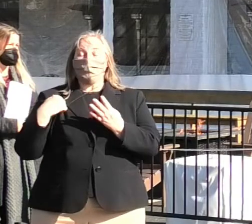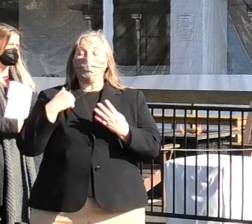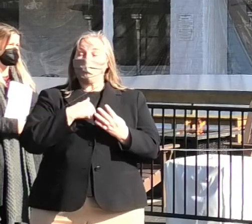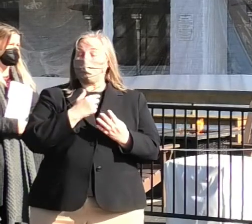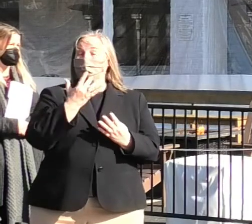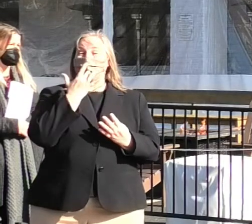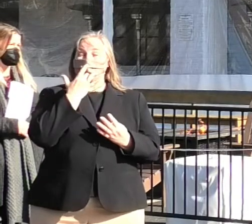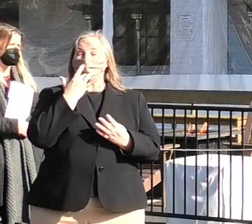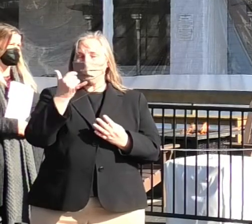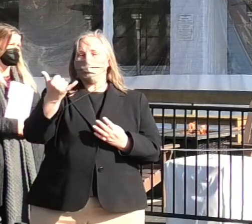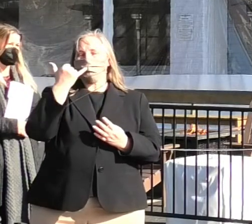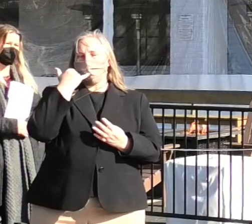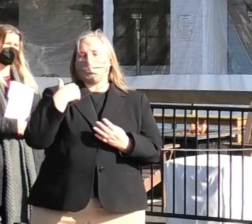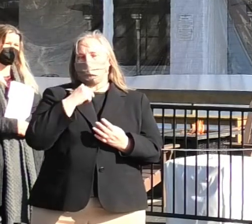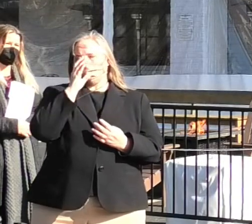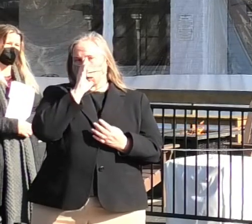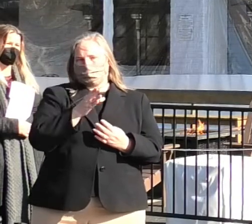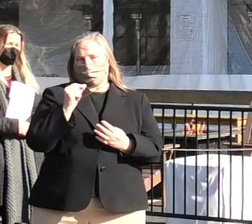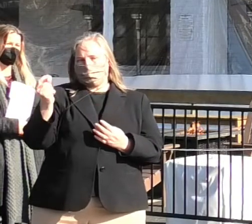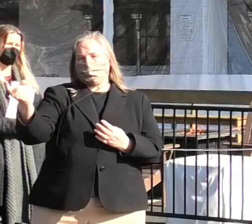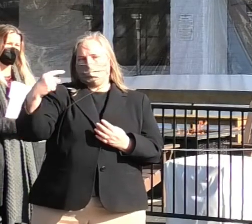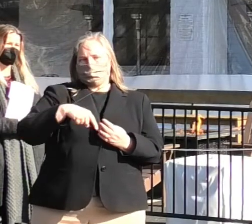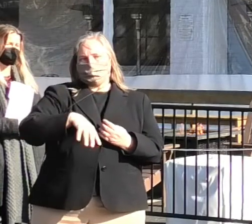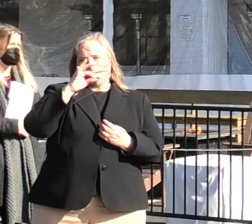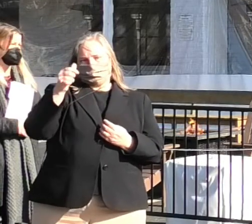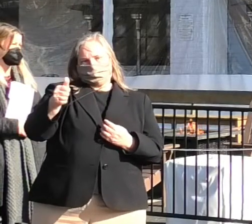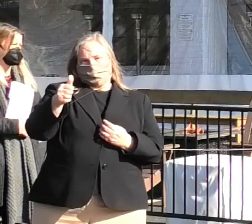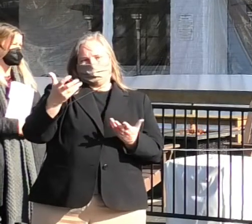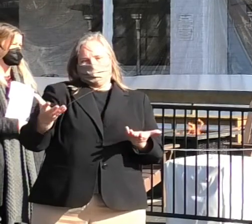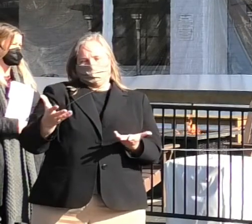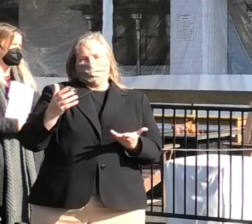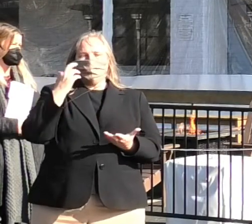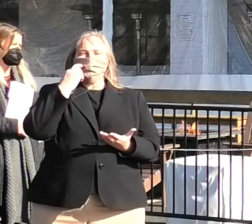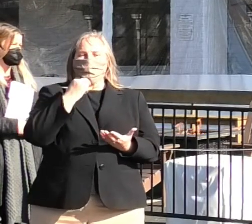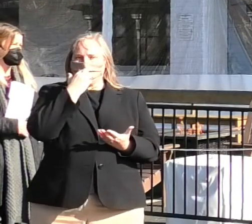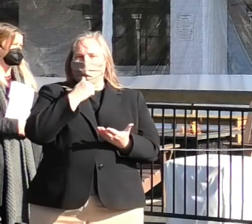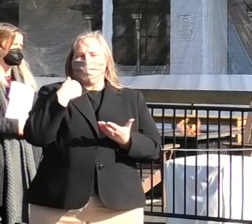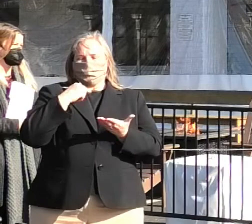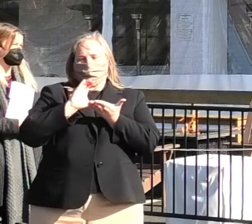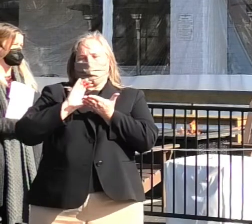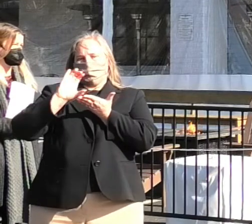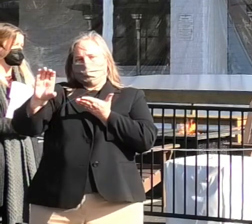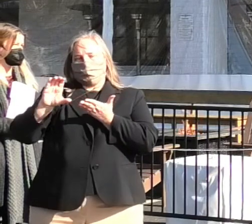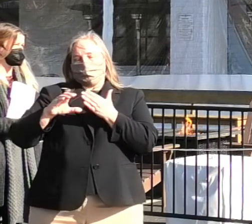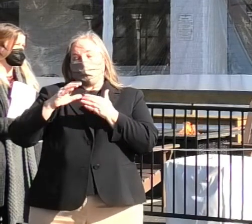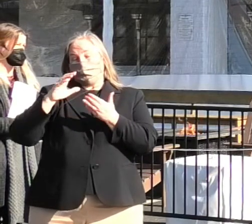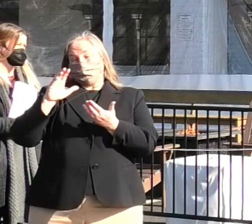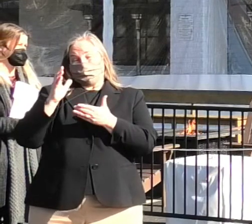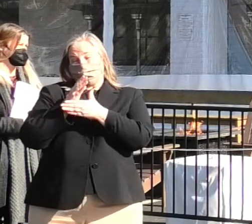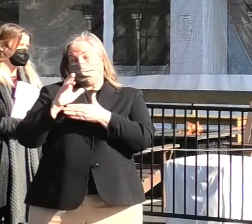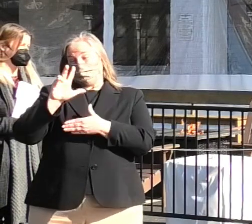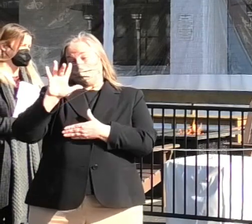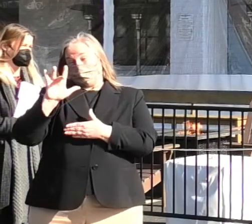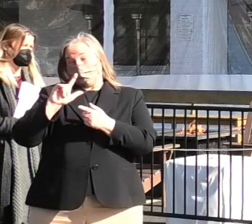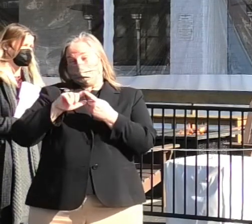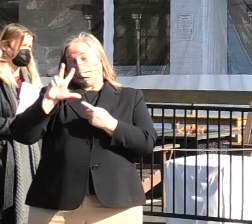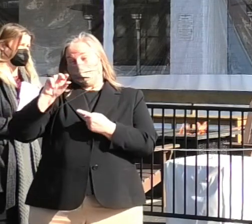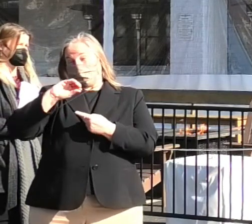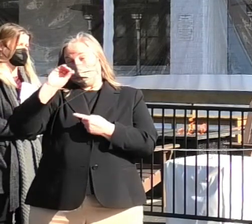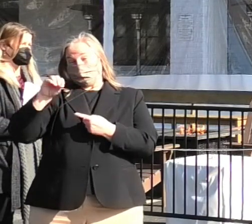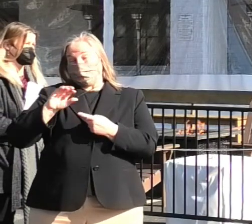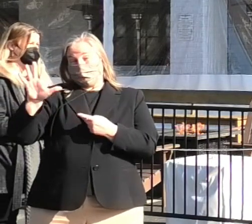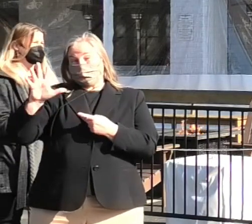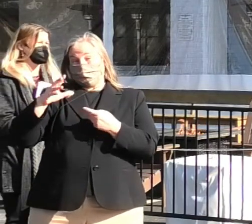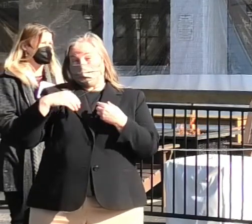prefer that you call us and you pick up here. Restaurants have to give upwards to 25 to 30% of their sale